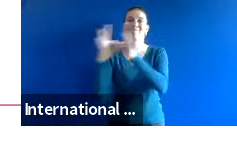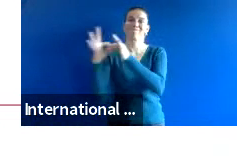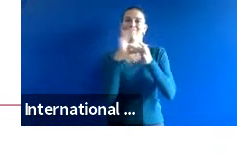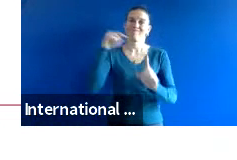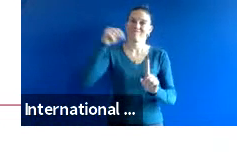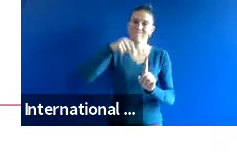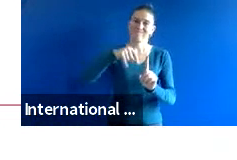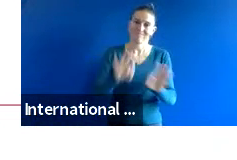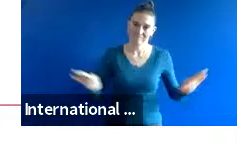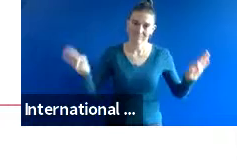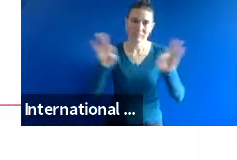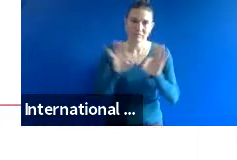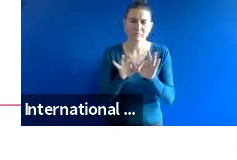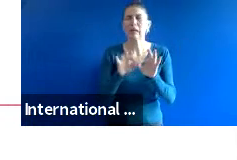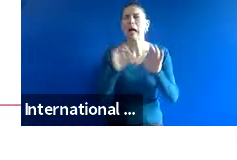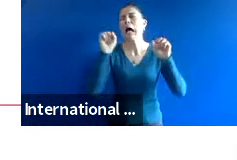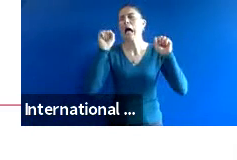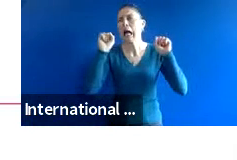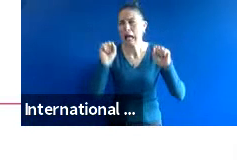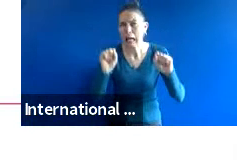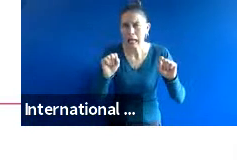be challenging sometimes, but it is crucial.